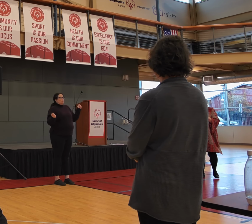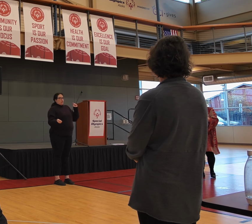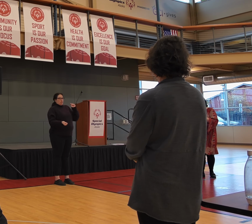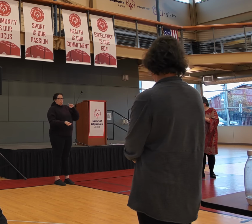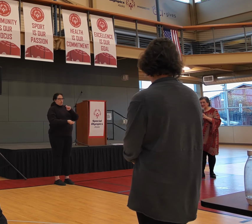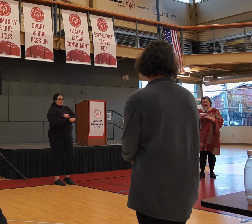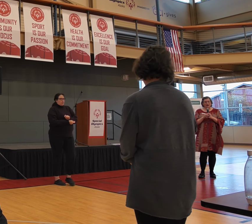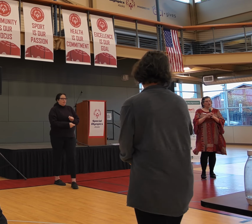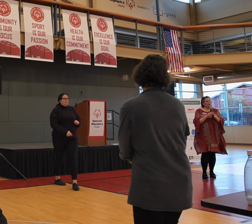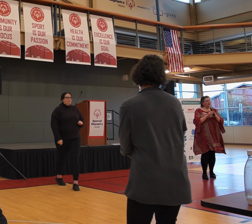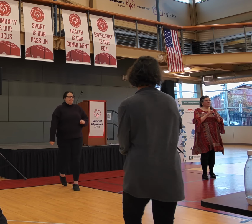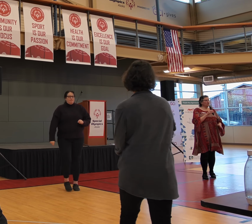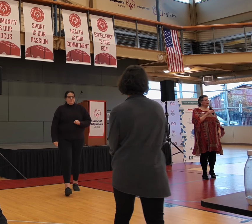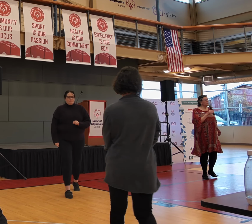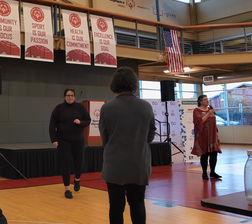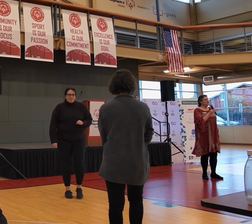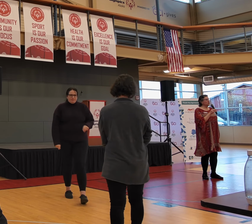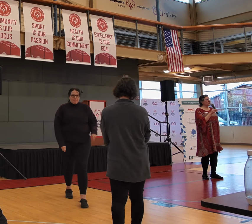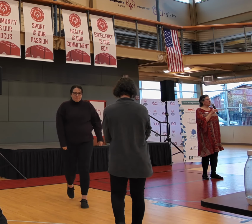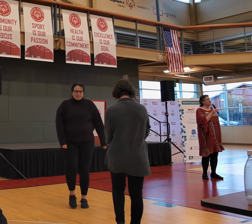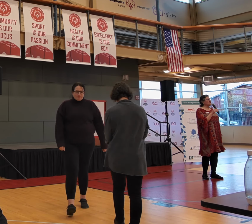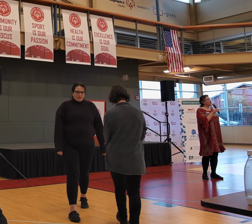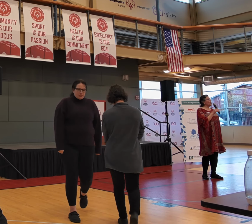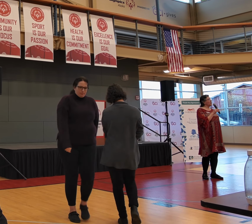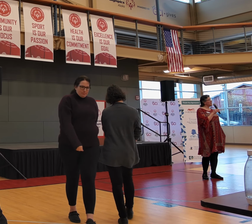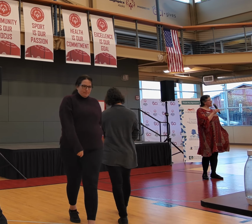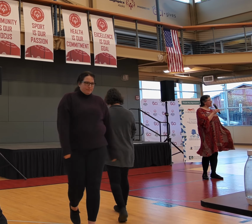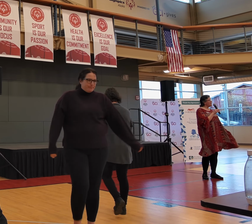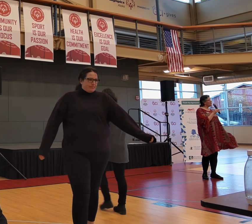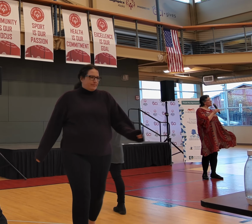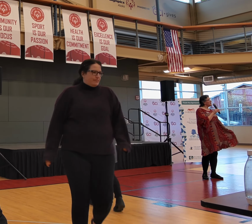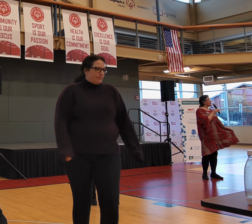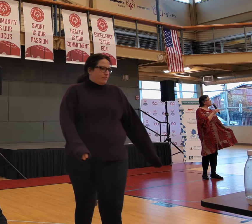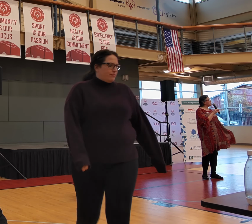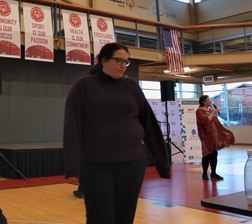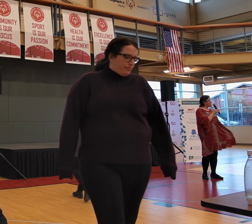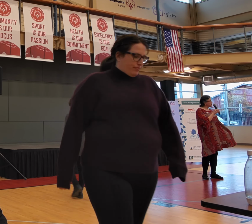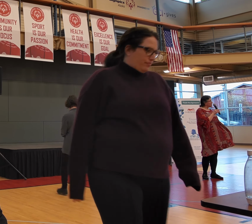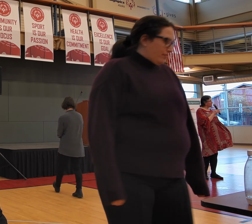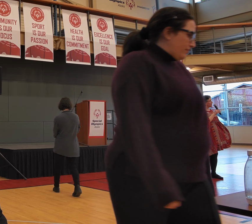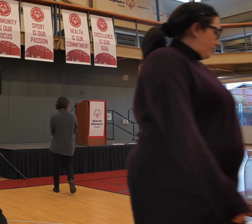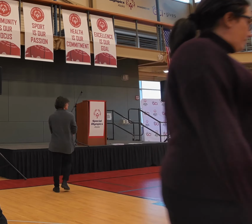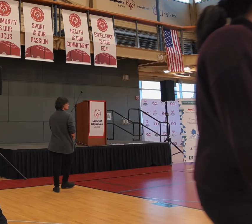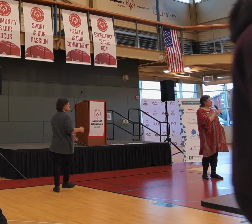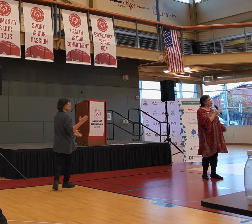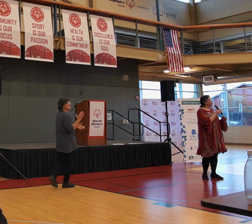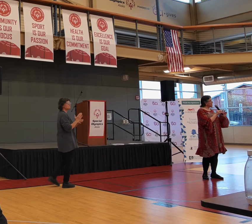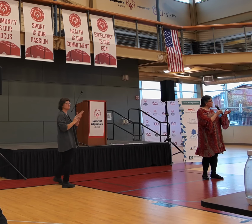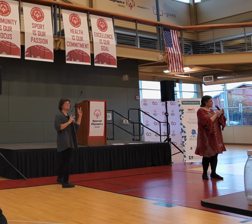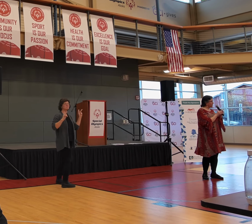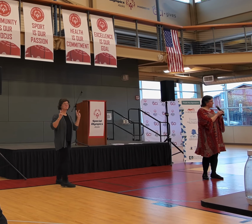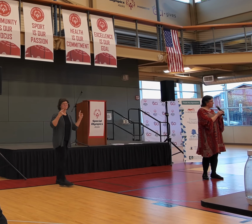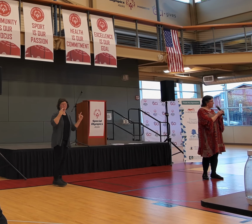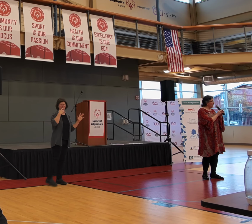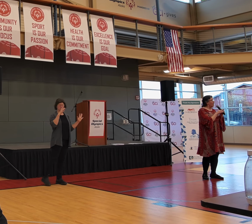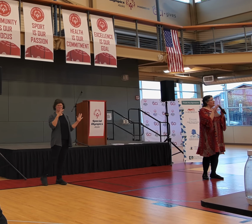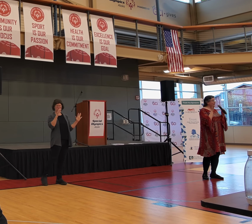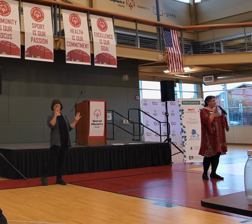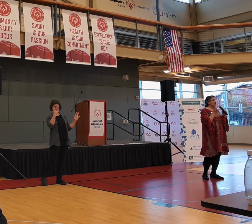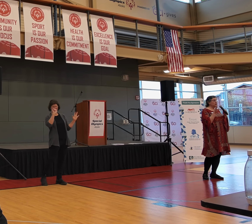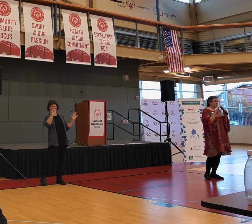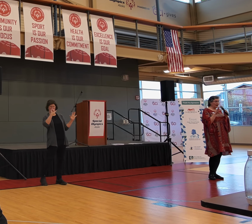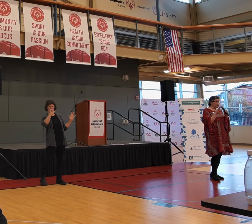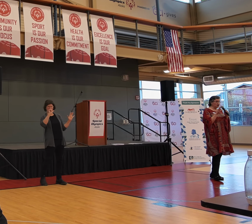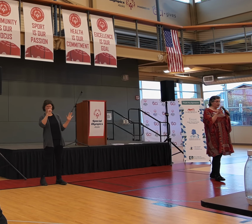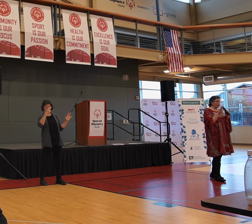people may say, well, can we use the words Alzheimer's and dementia interchangeably?